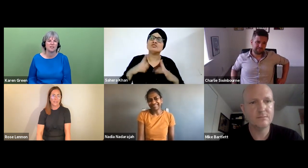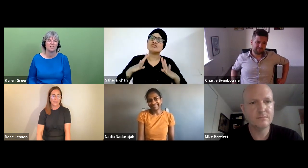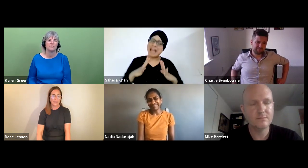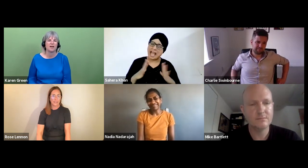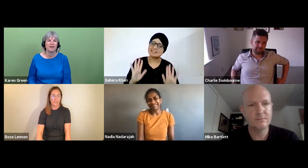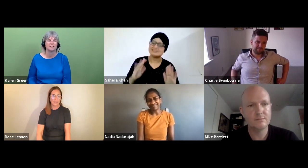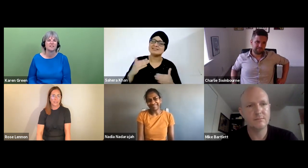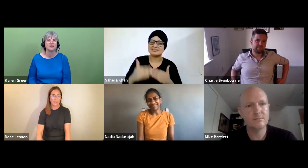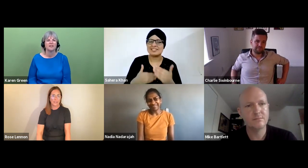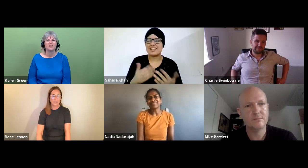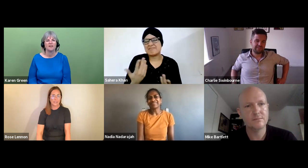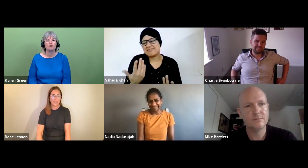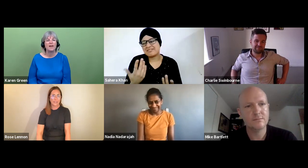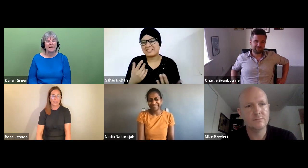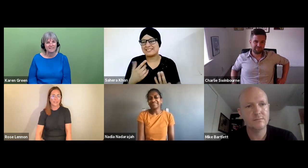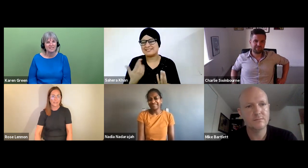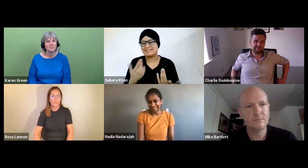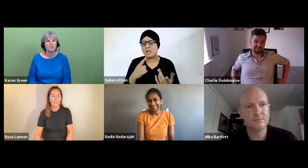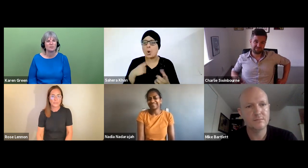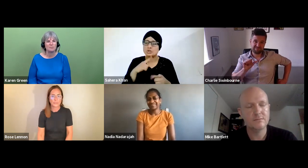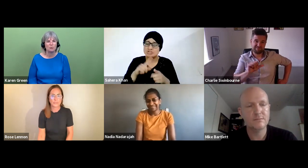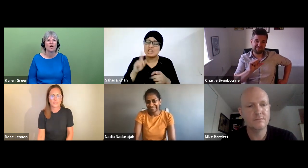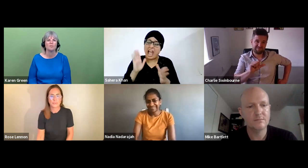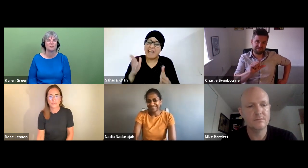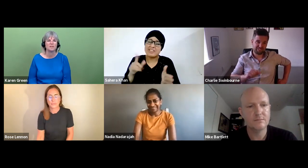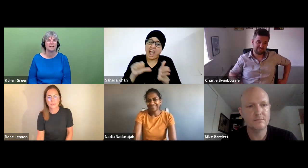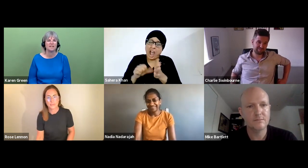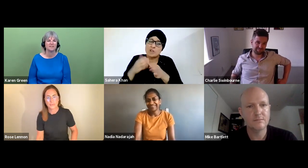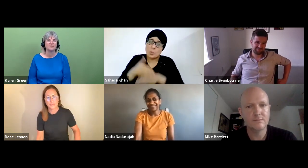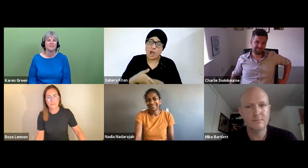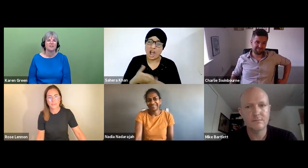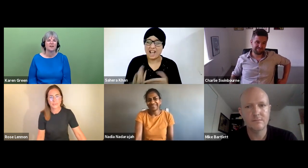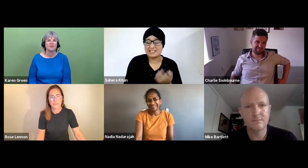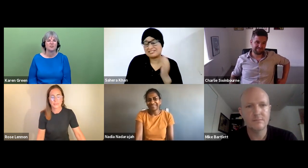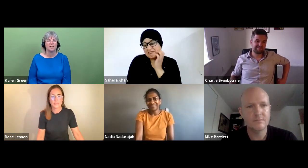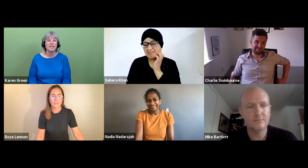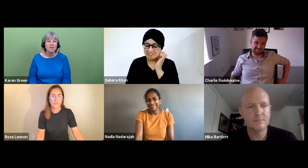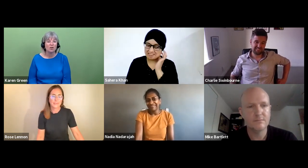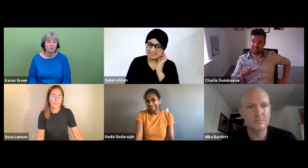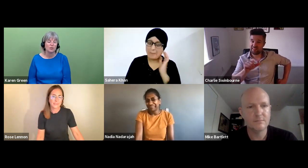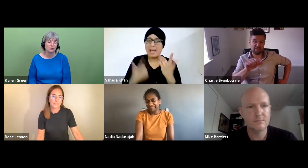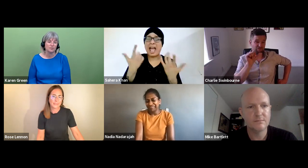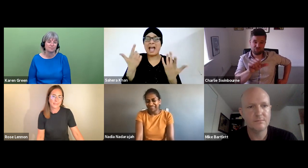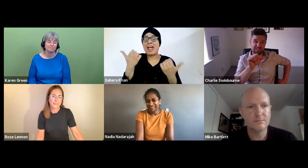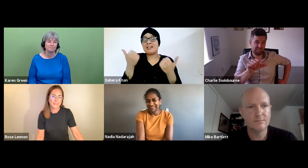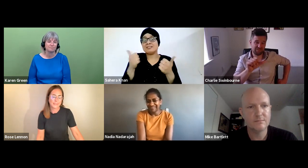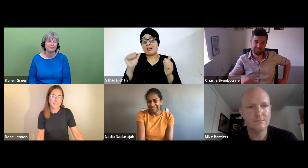I've had and relax into it, be more comfortable in it. It is hard work,